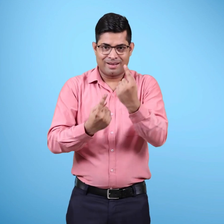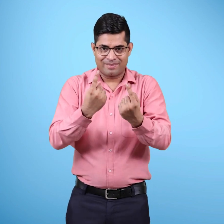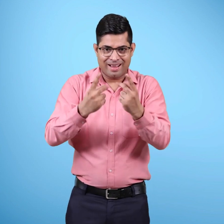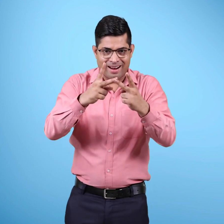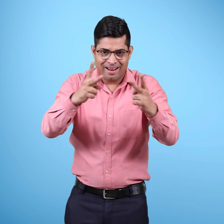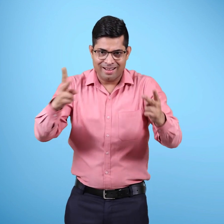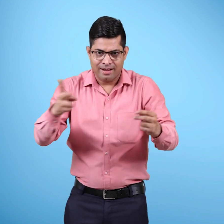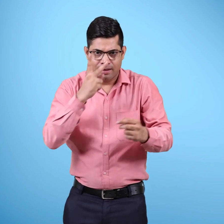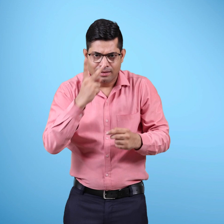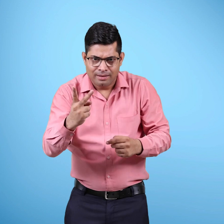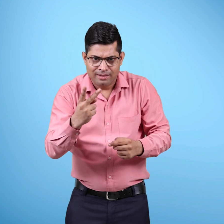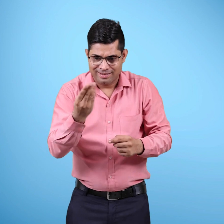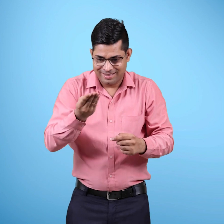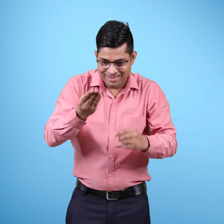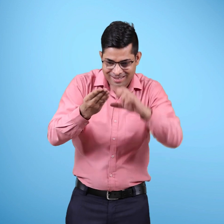Draw the pattern